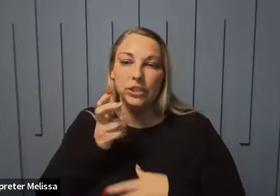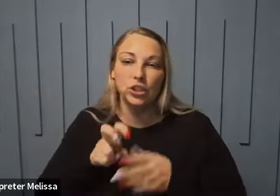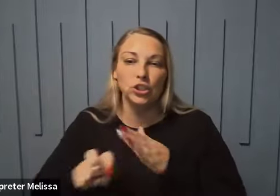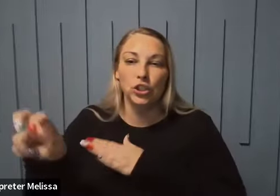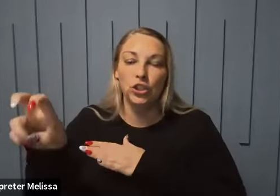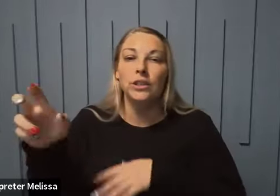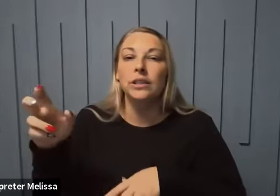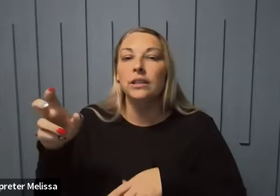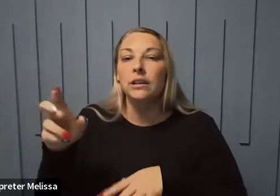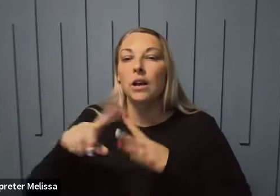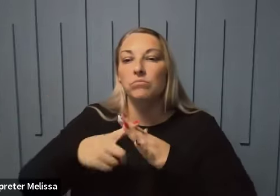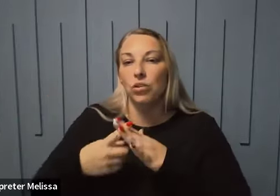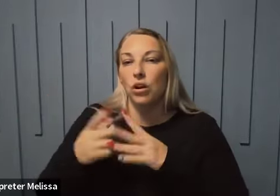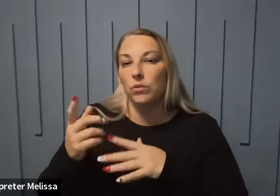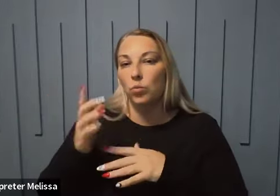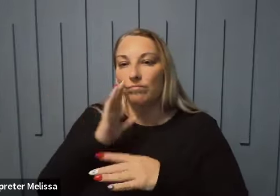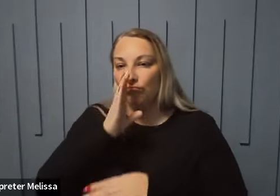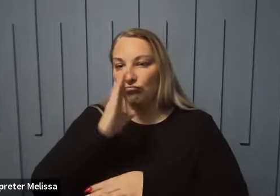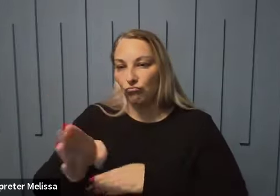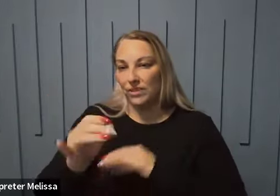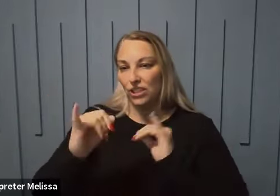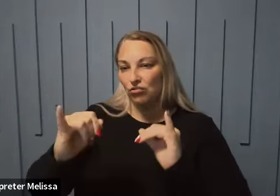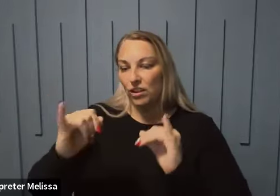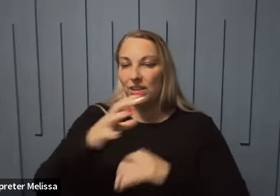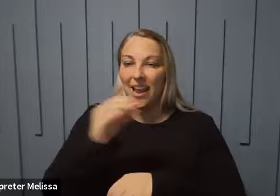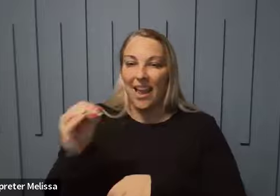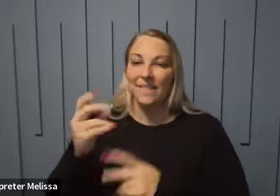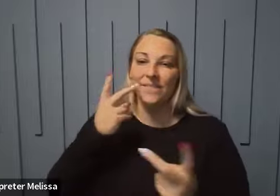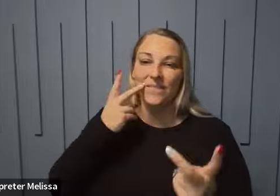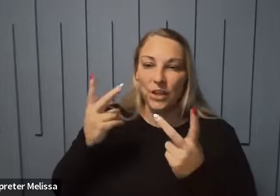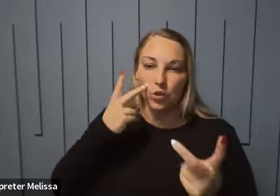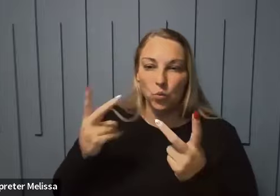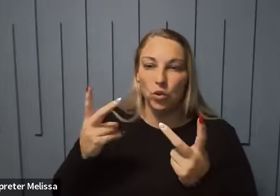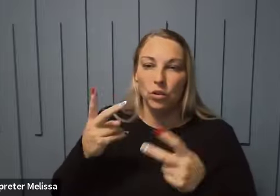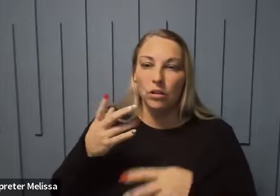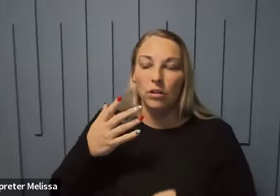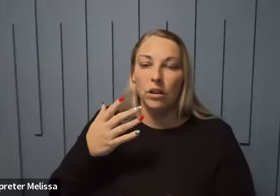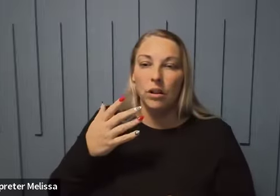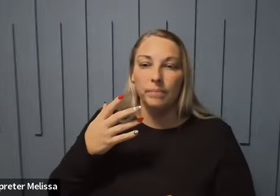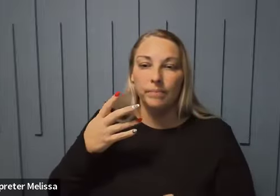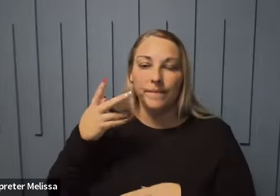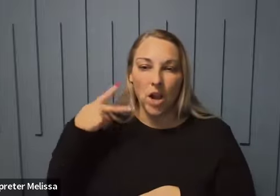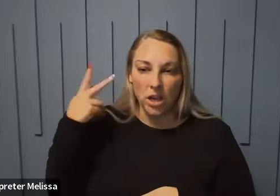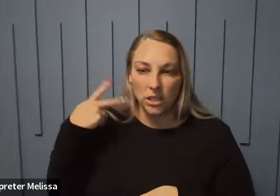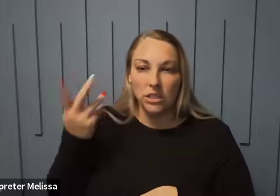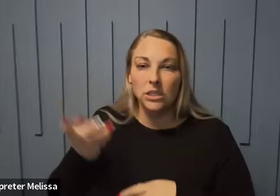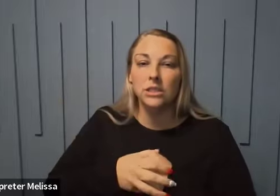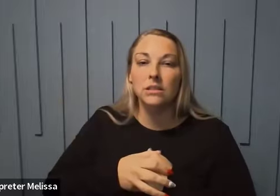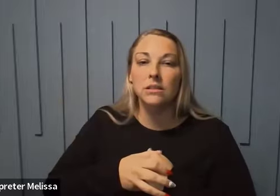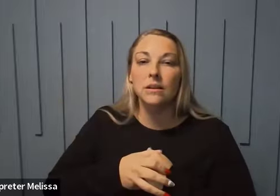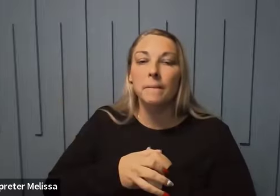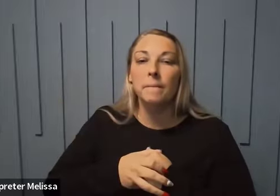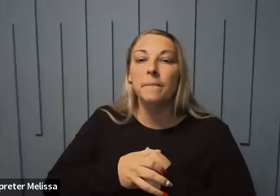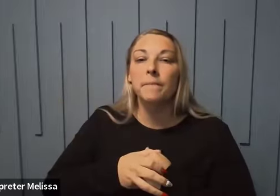curriculum and visual phonics. So we really started with visual phonics and not with cued American English. We implemented it